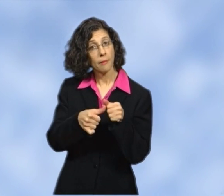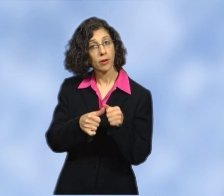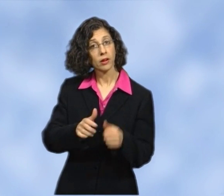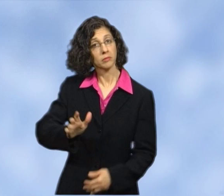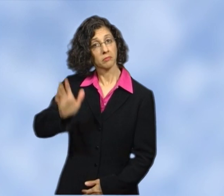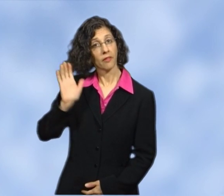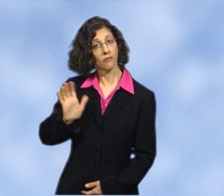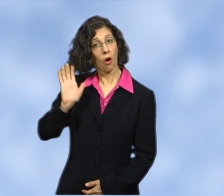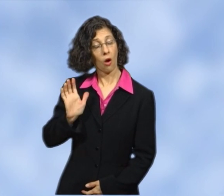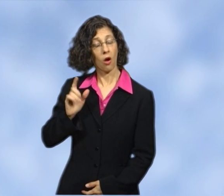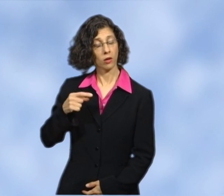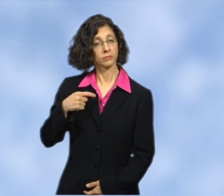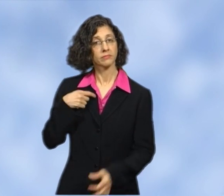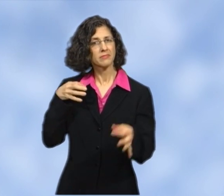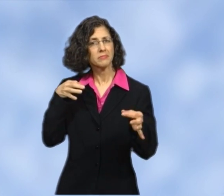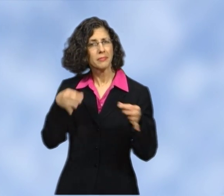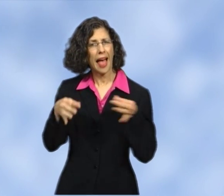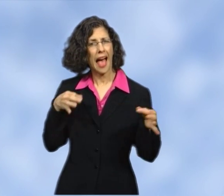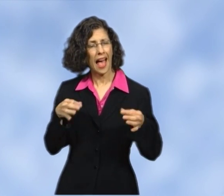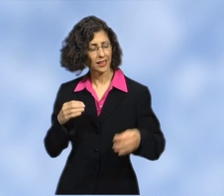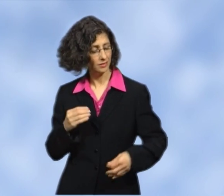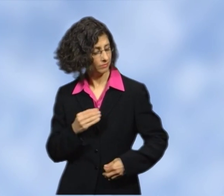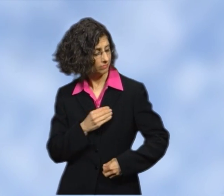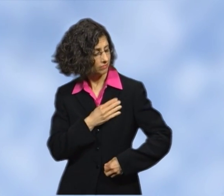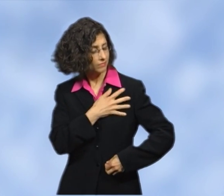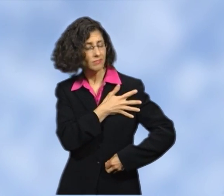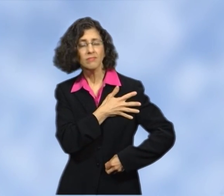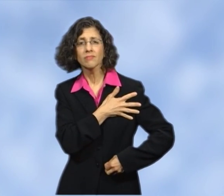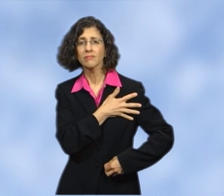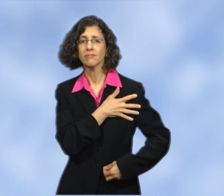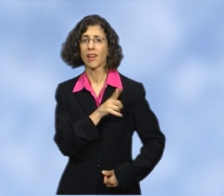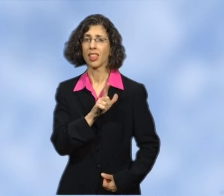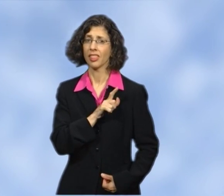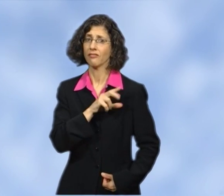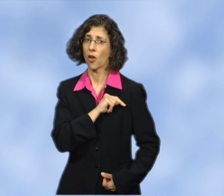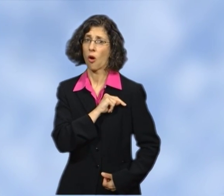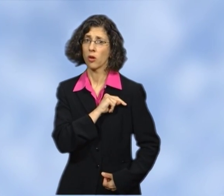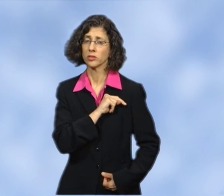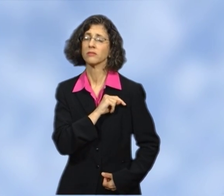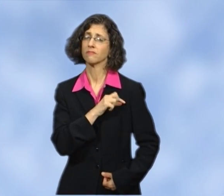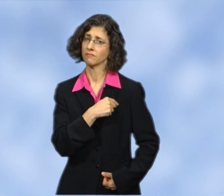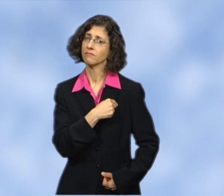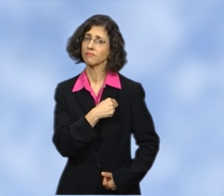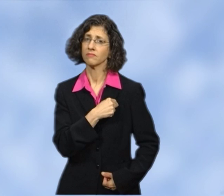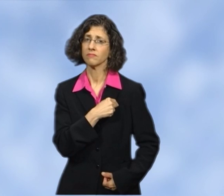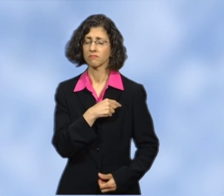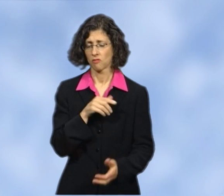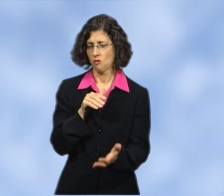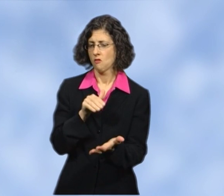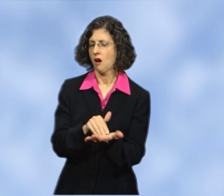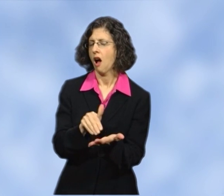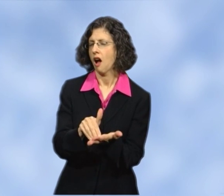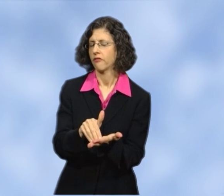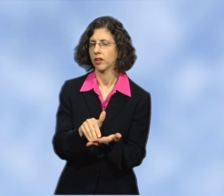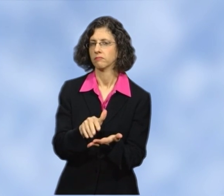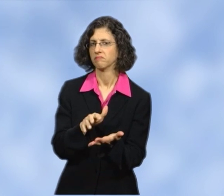Remember, I explained previously how lymph nodes are often the first place